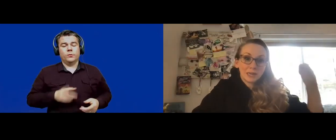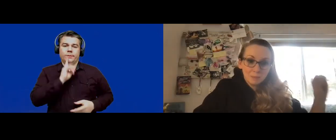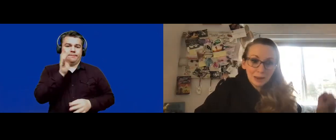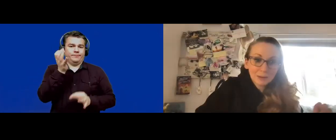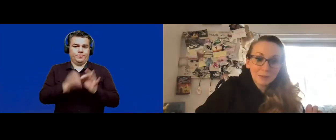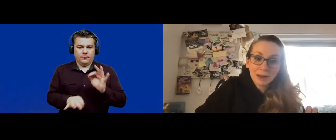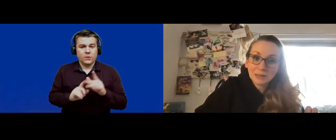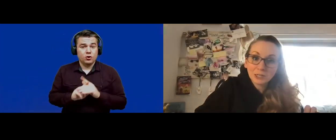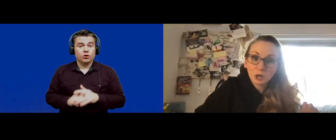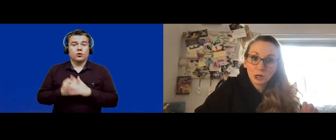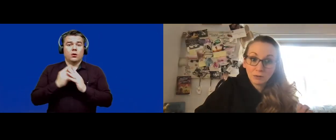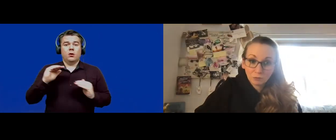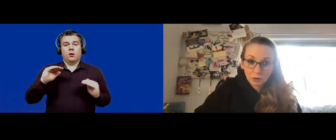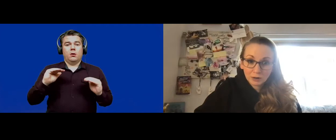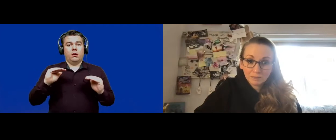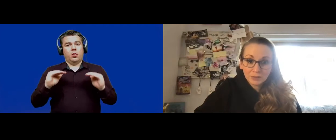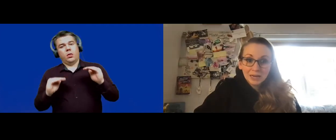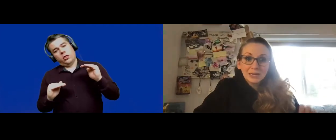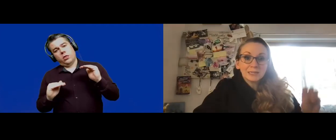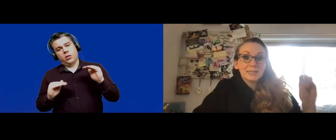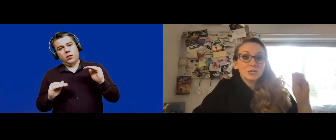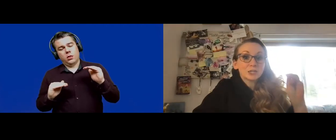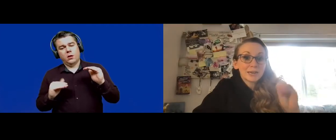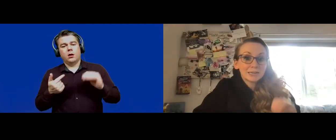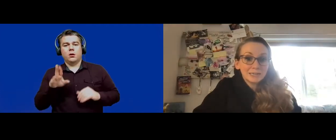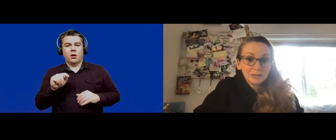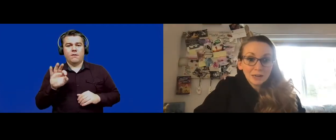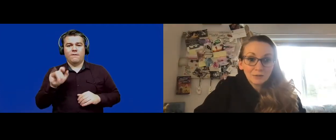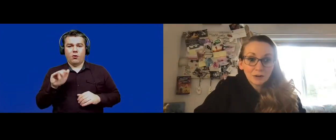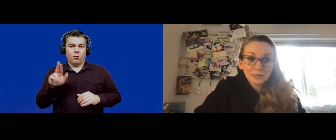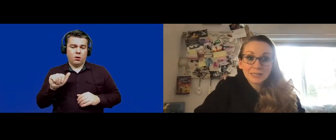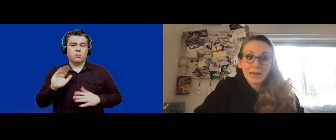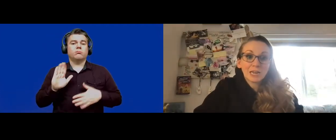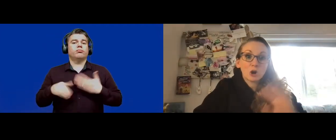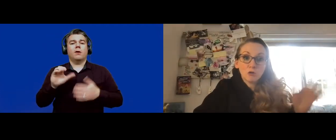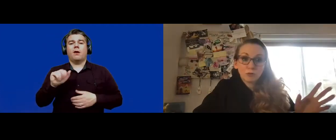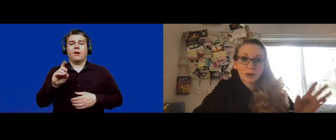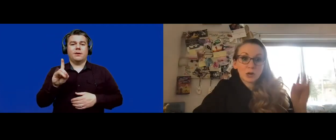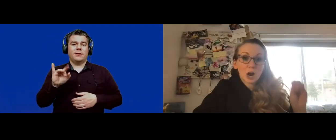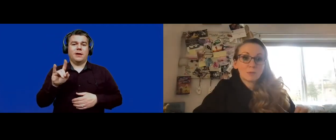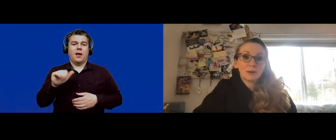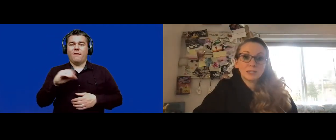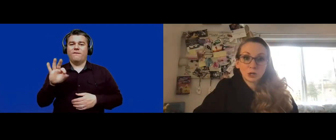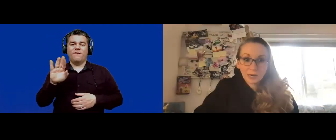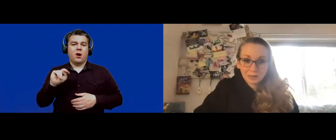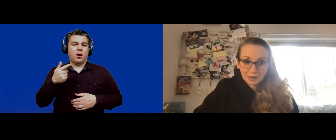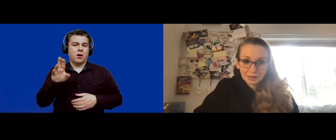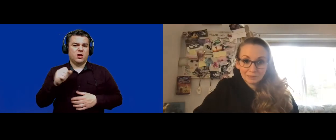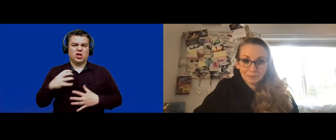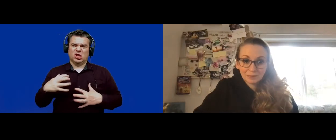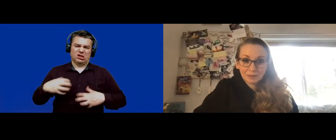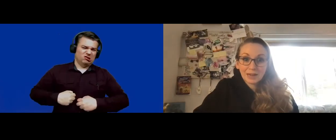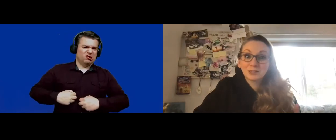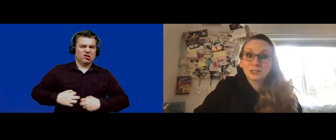with an imbalance in our gut flora, leading to candida and fungus taking over and compromising our gut